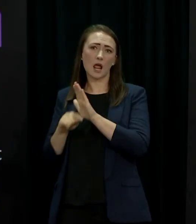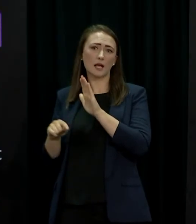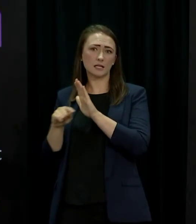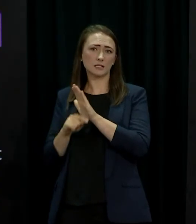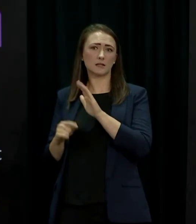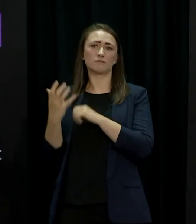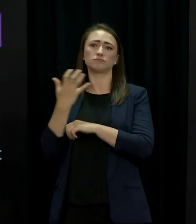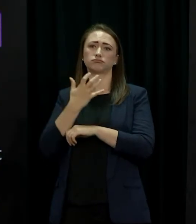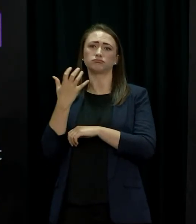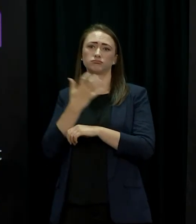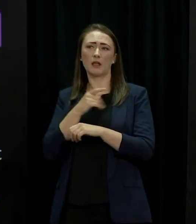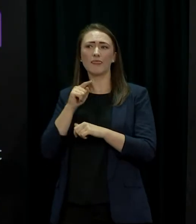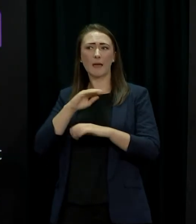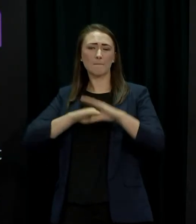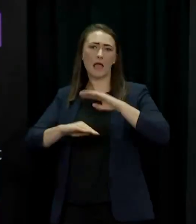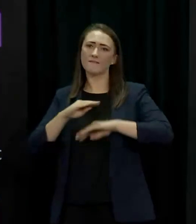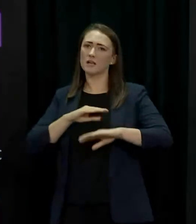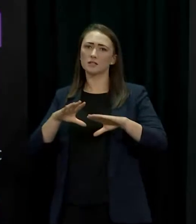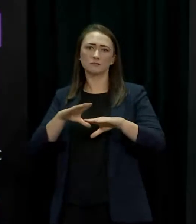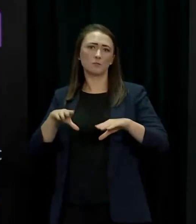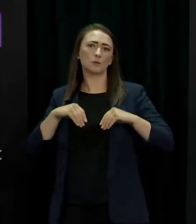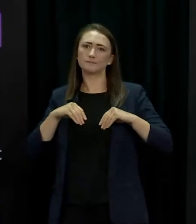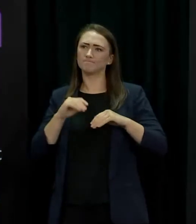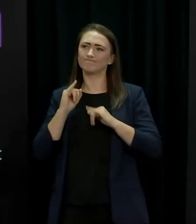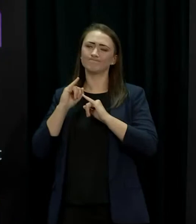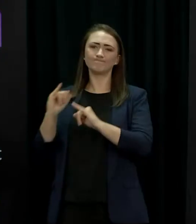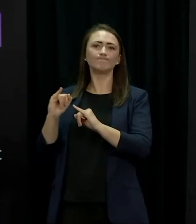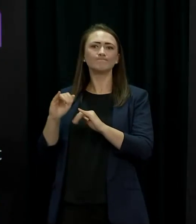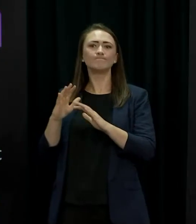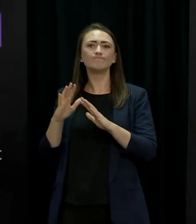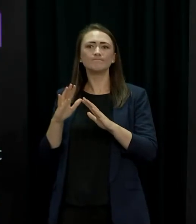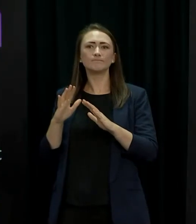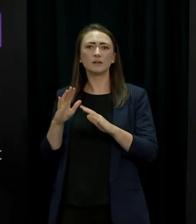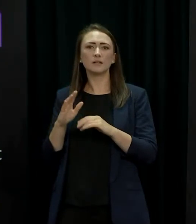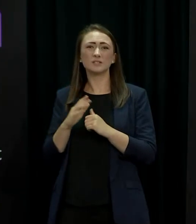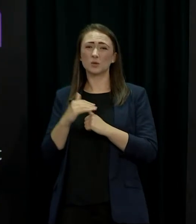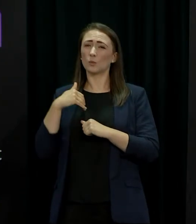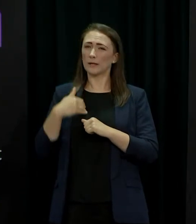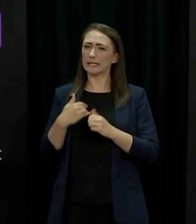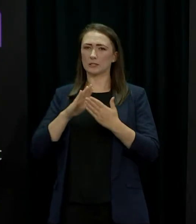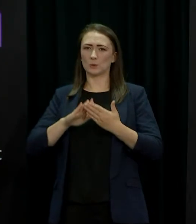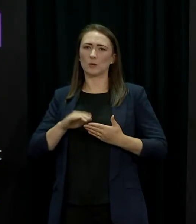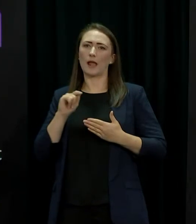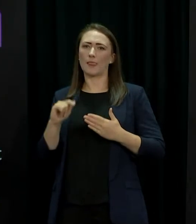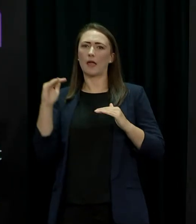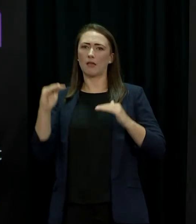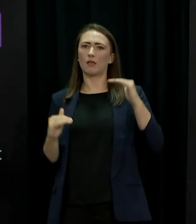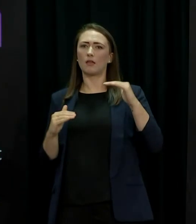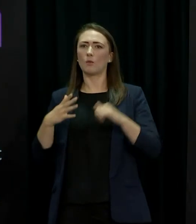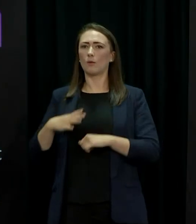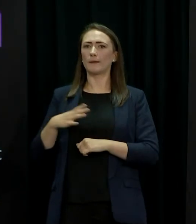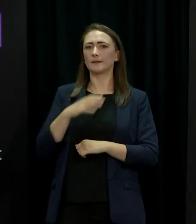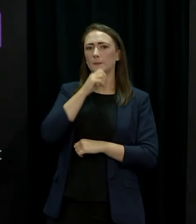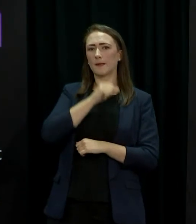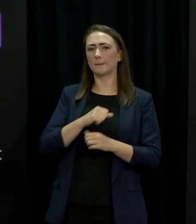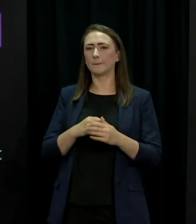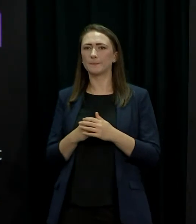sort of behaviour is terrible in my mind, but the fact that it's so gendered is something we absolutely need to do something about. Does it also come from men more